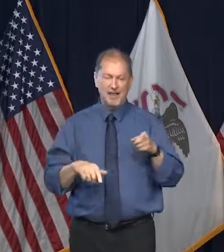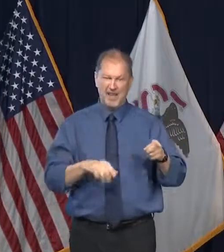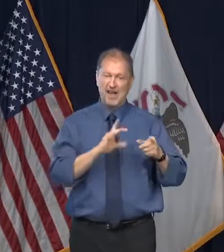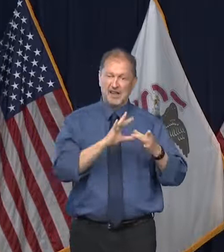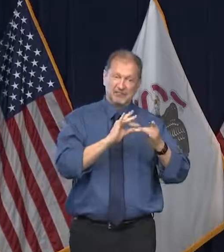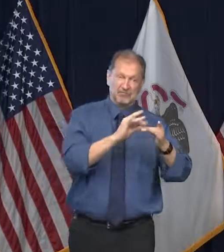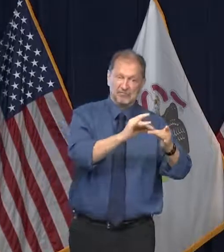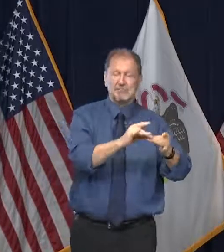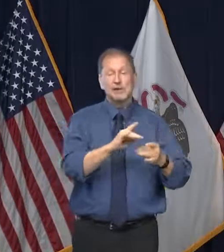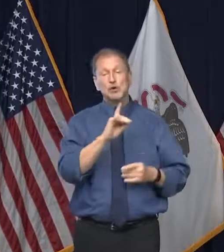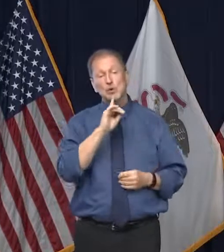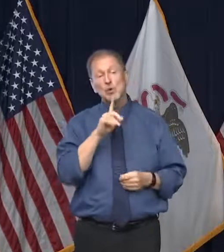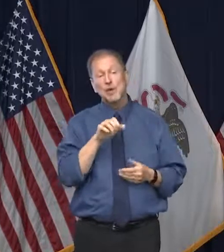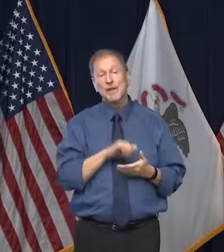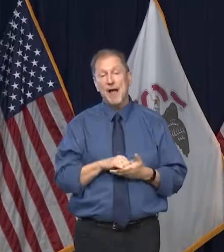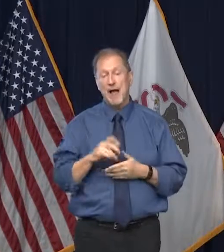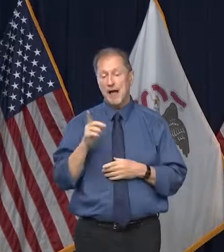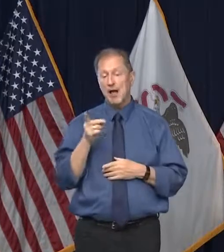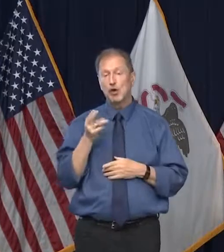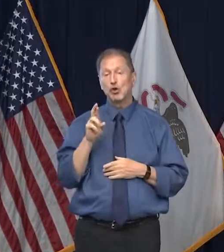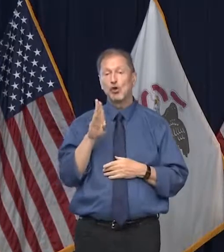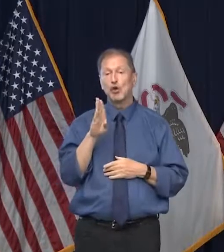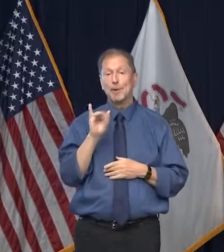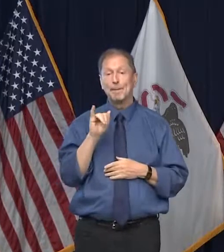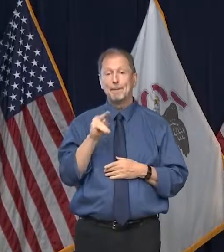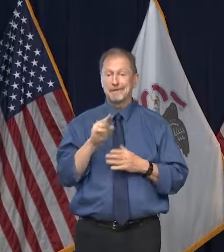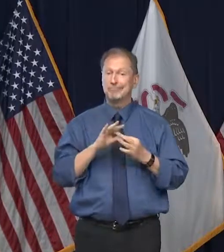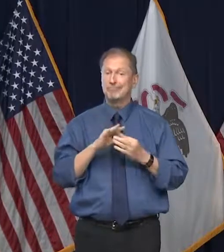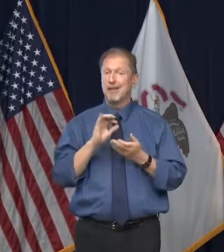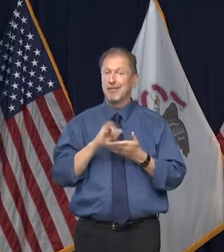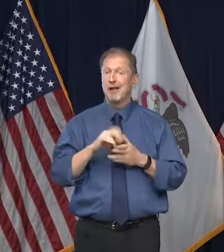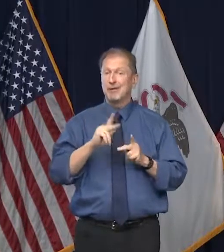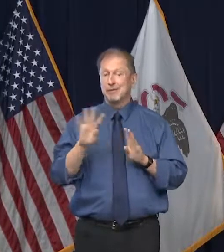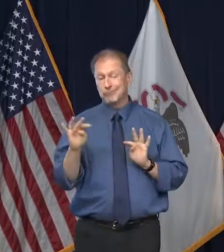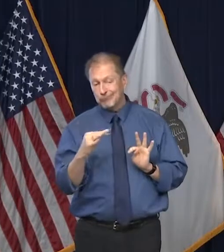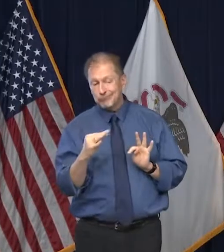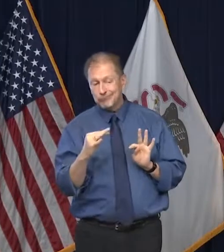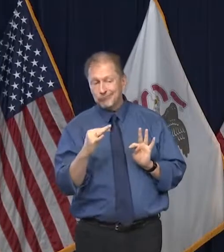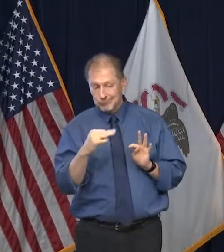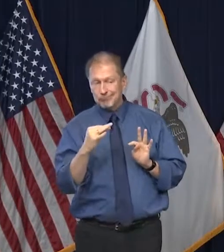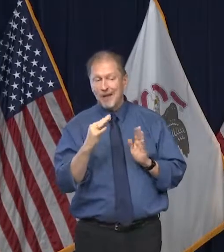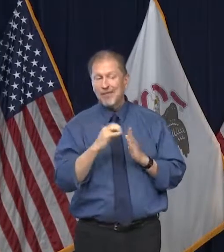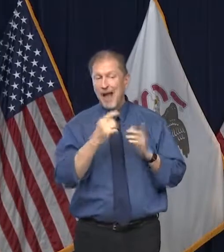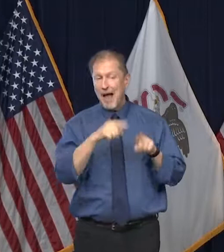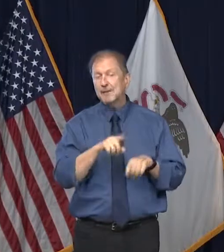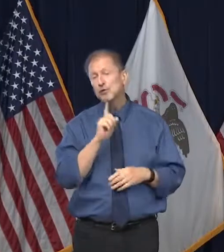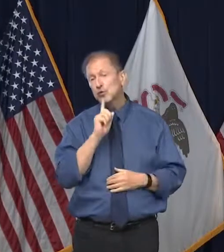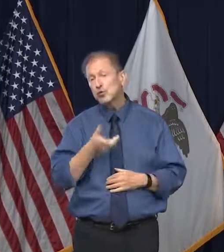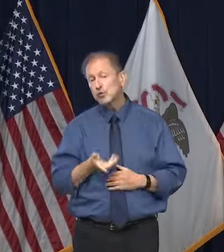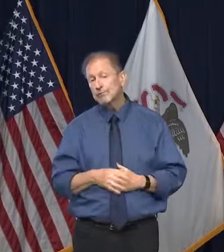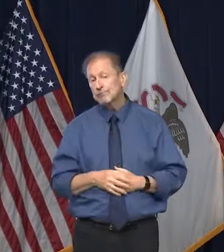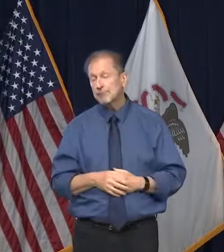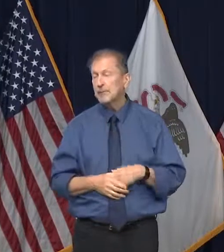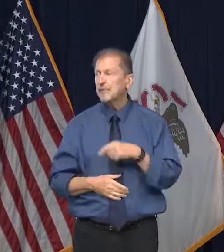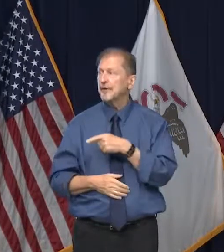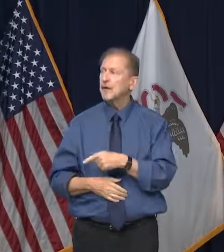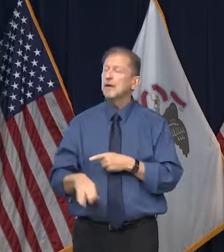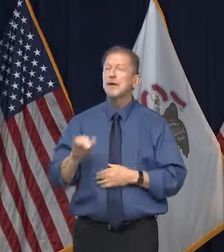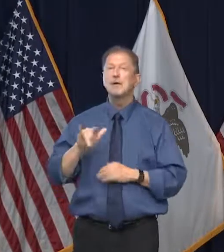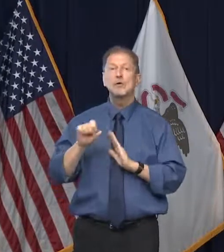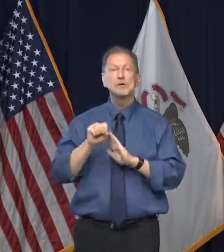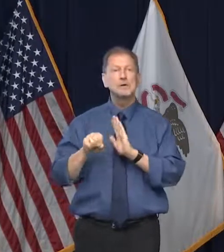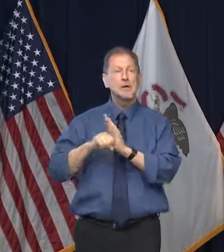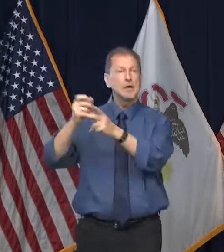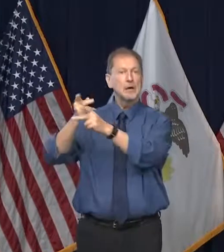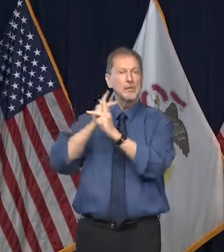it is clear that Senator Durbin is expressing something that I think is accurate. Does the state still intend to borrow money from